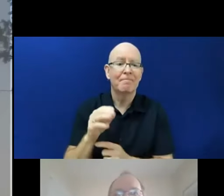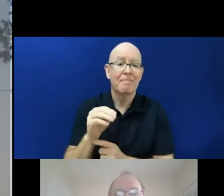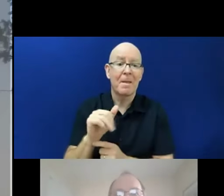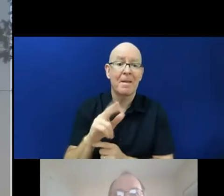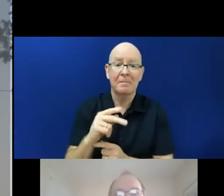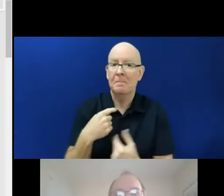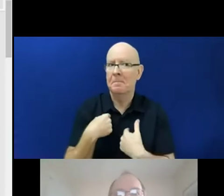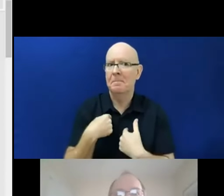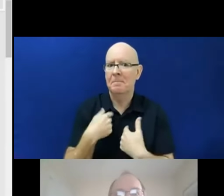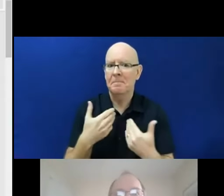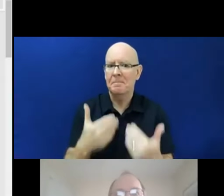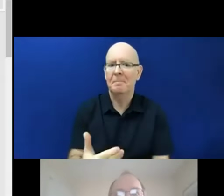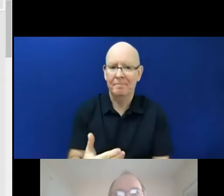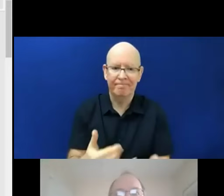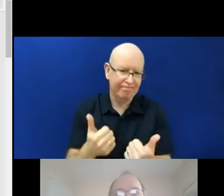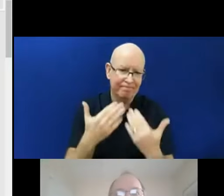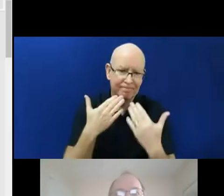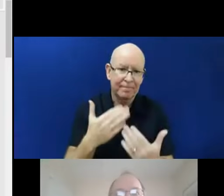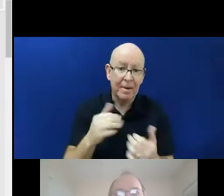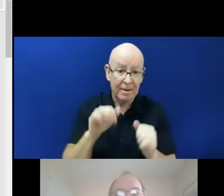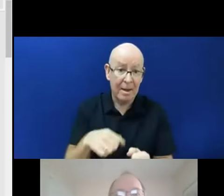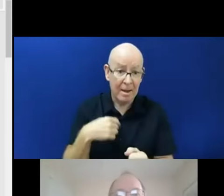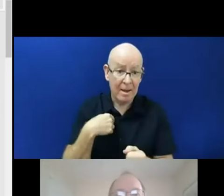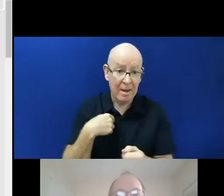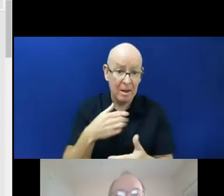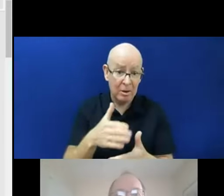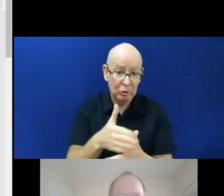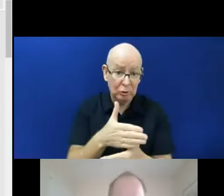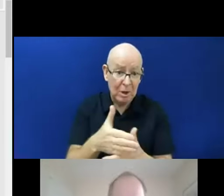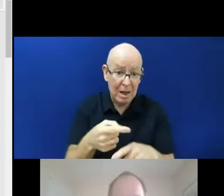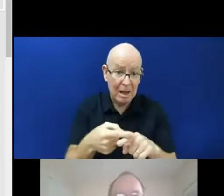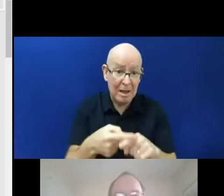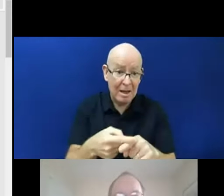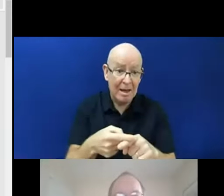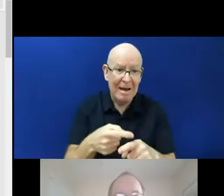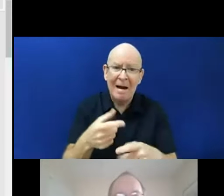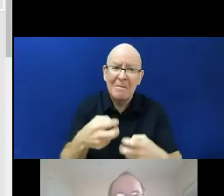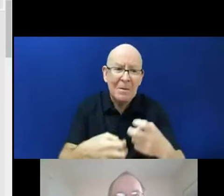fantastic. Can I just ask? I'm sorry, Mark. Before you start coming